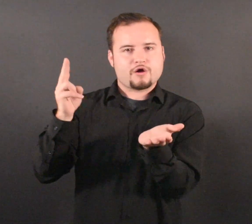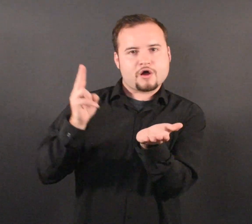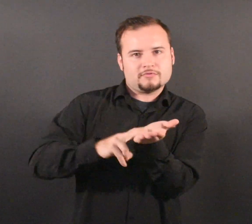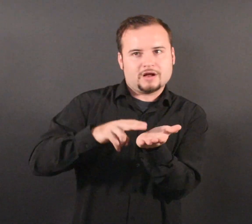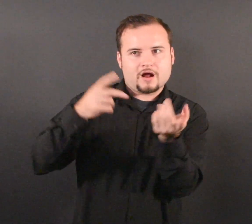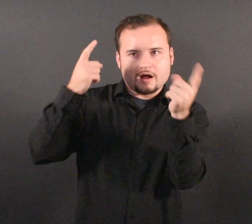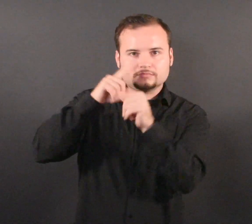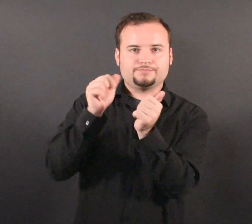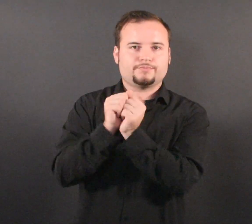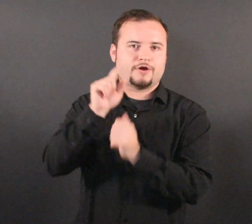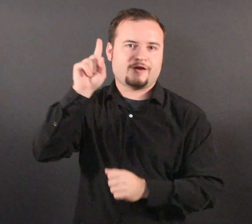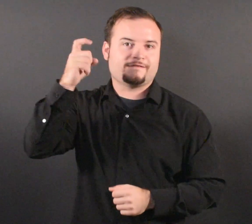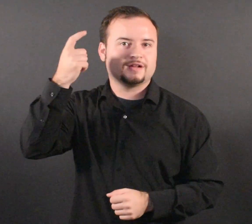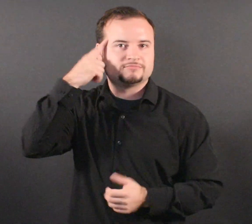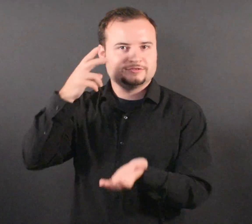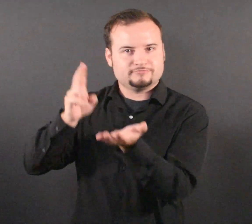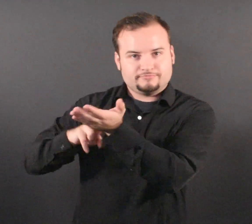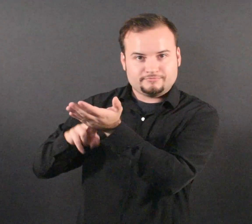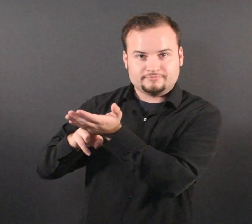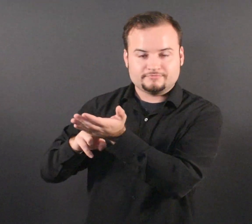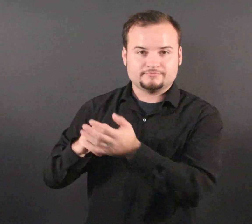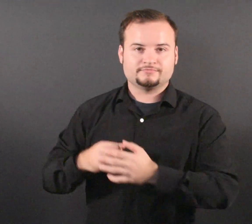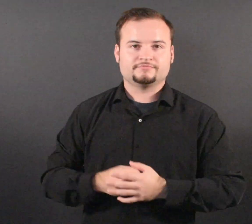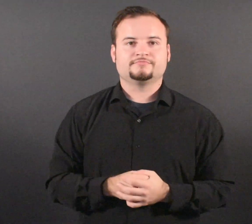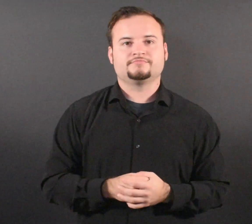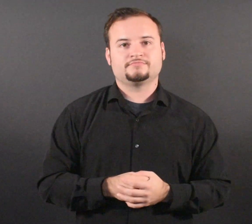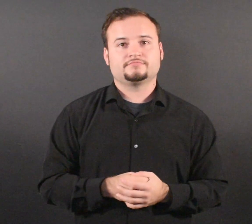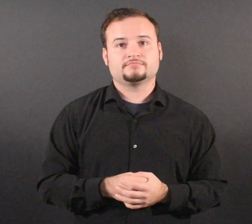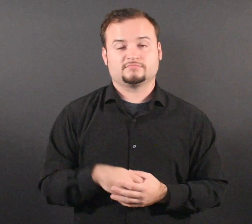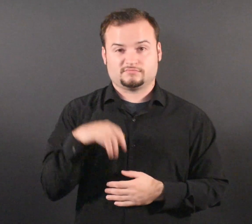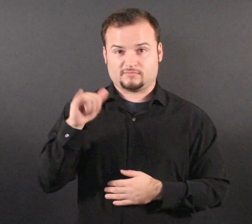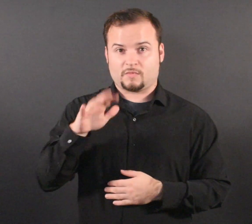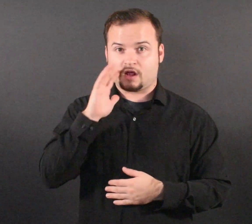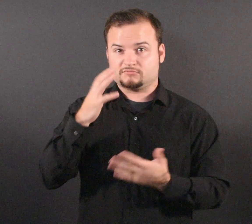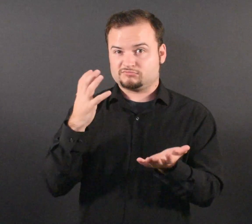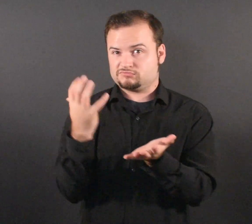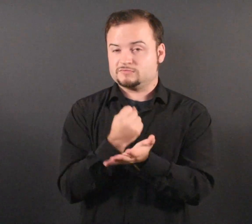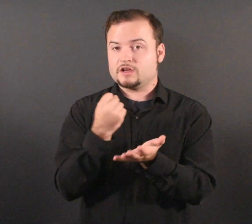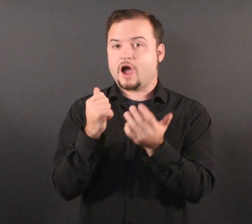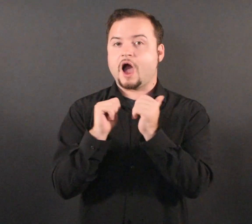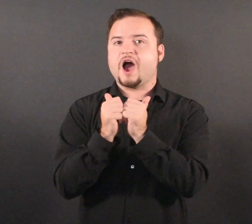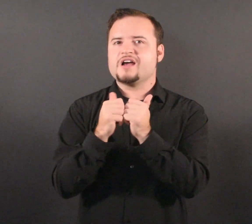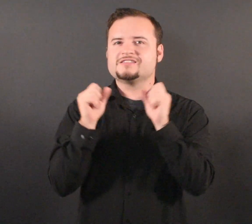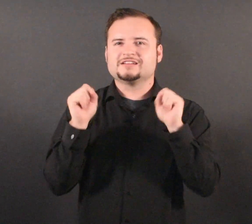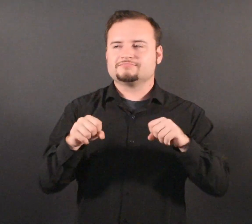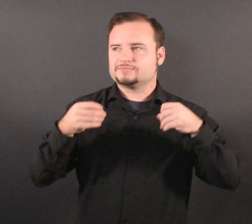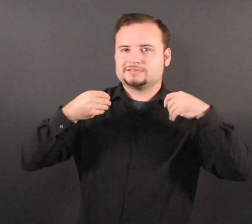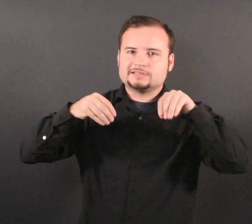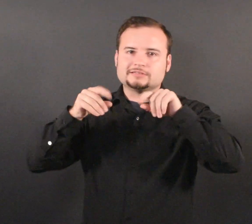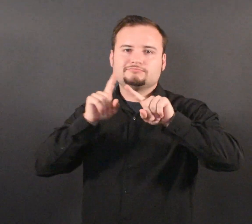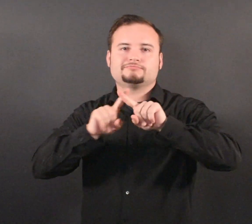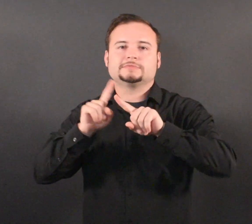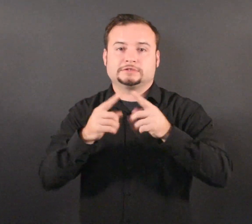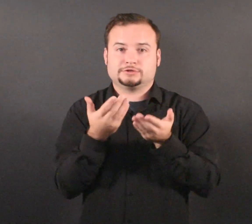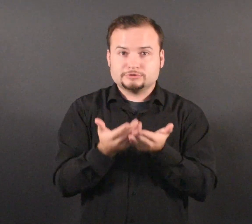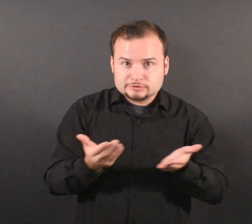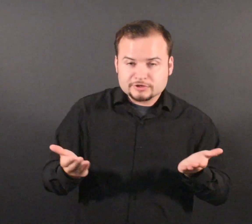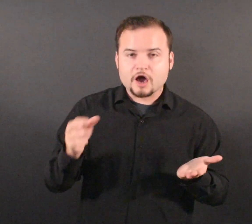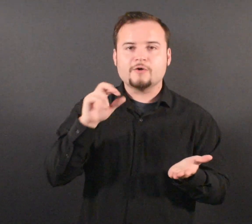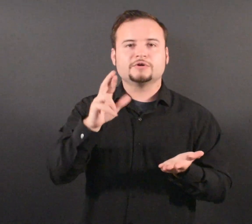and will be a chance to learn about selling goods or services to the state. It will